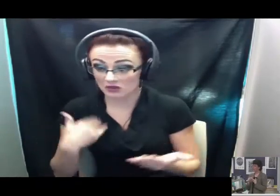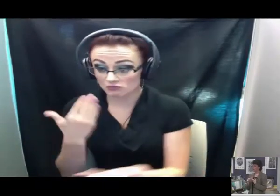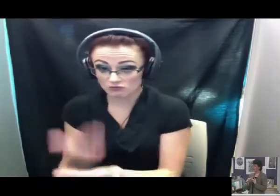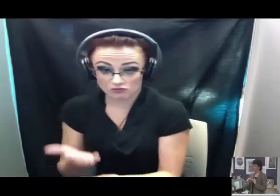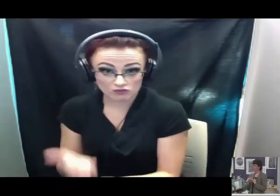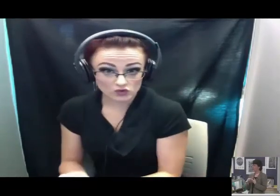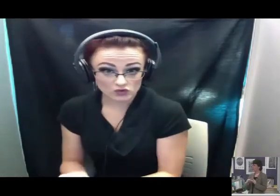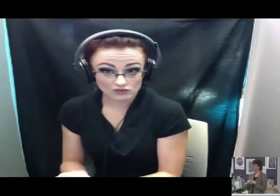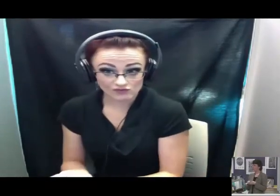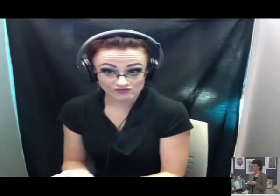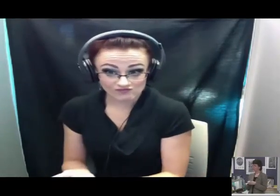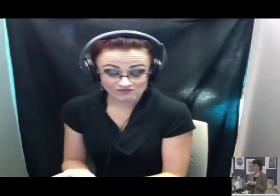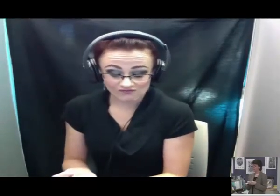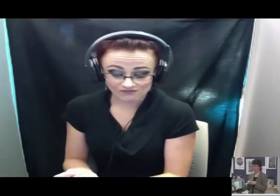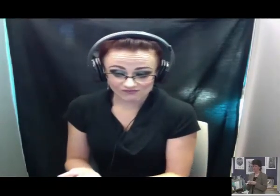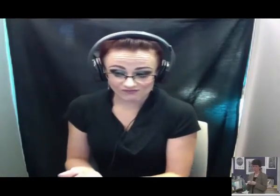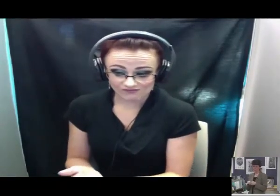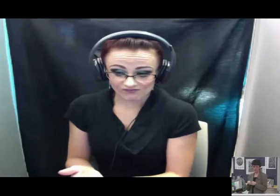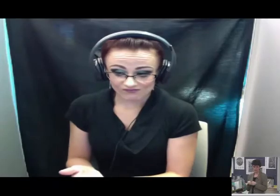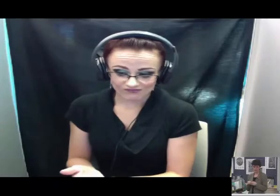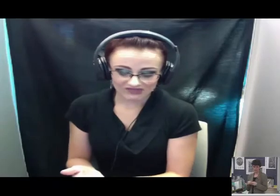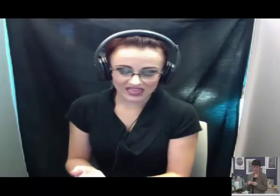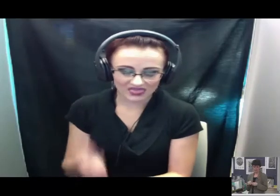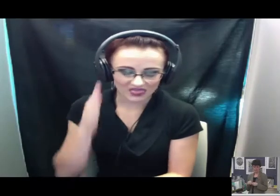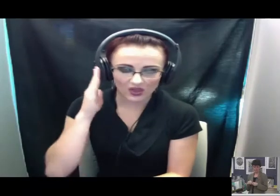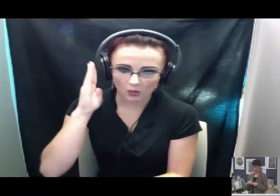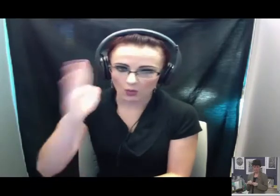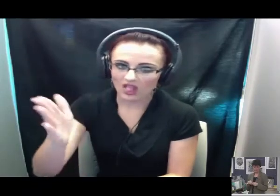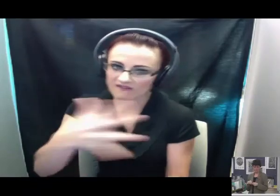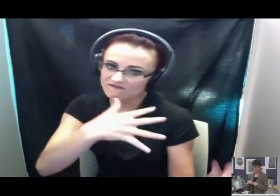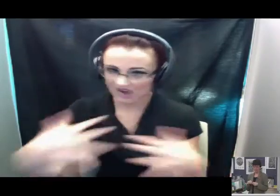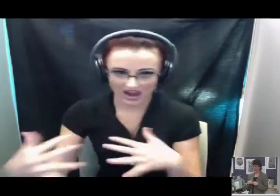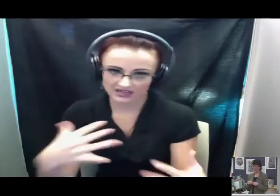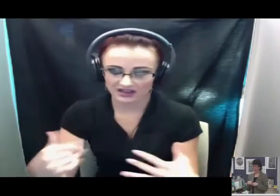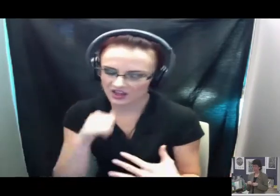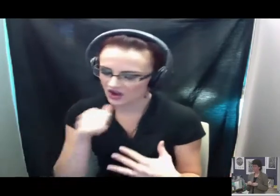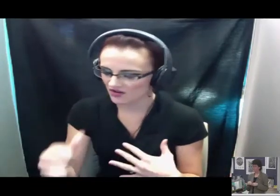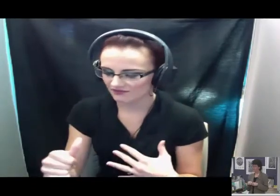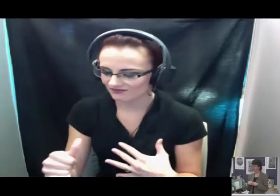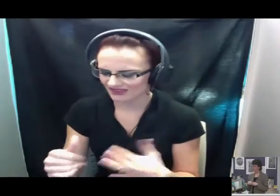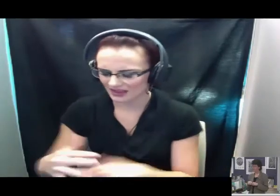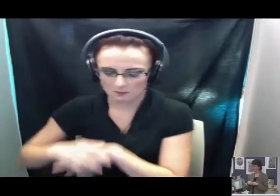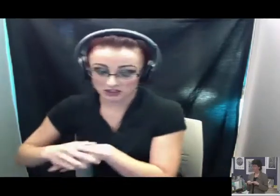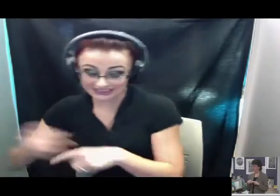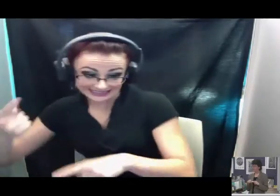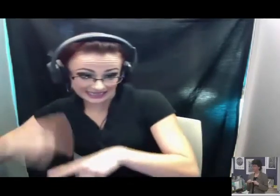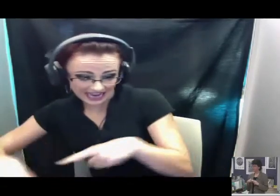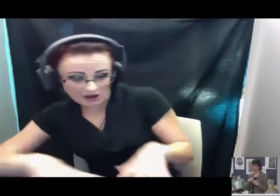fight, and the British aren't going to get this done so easily. Any questions?